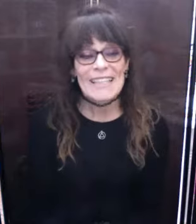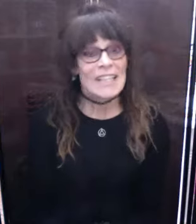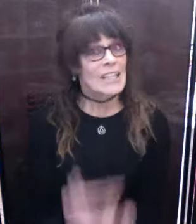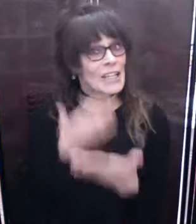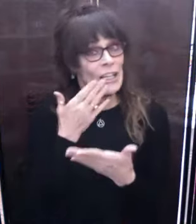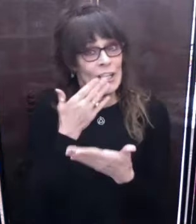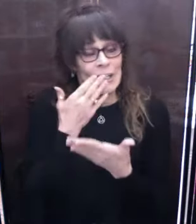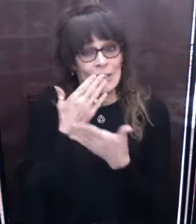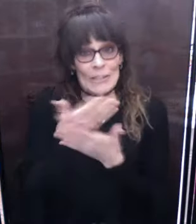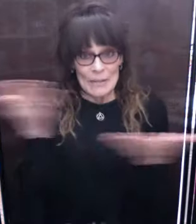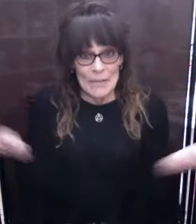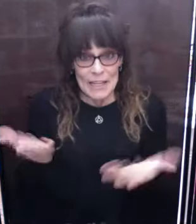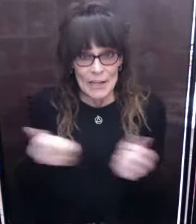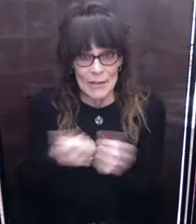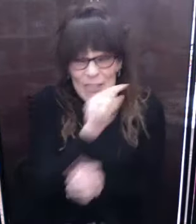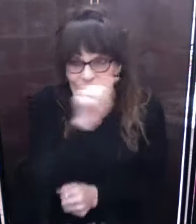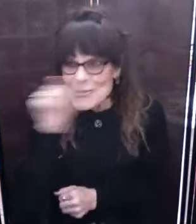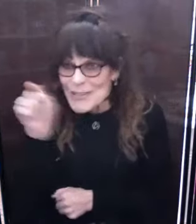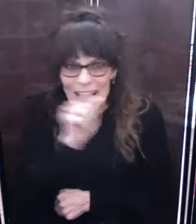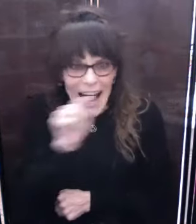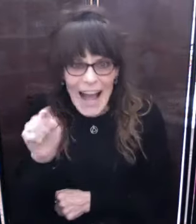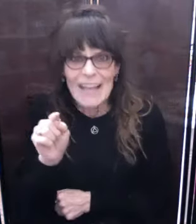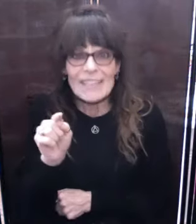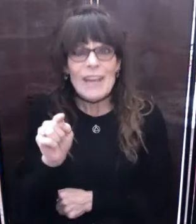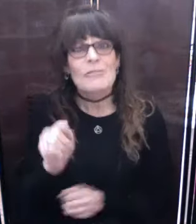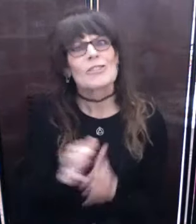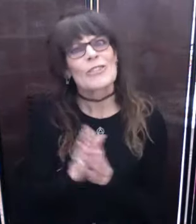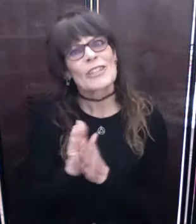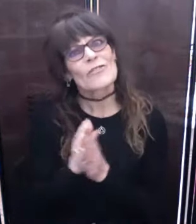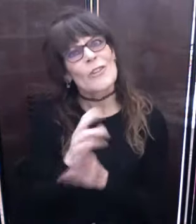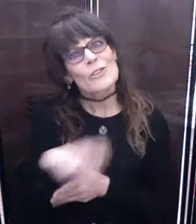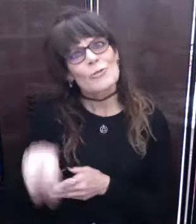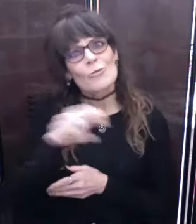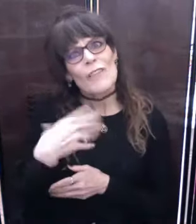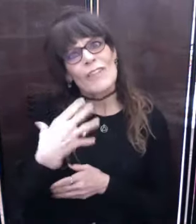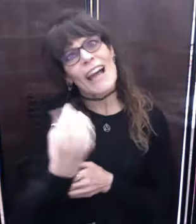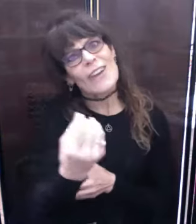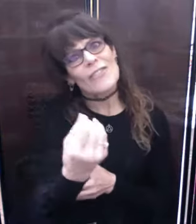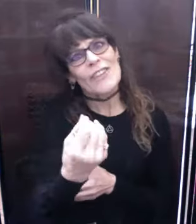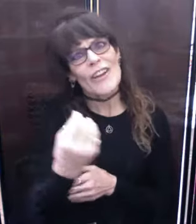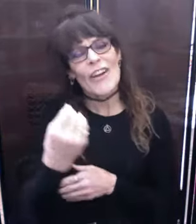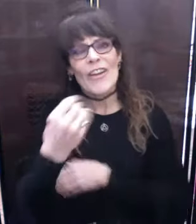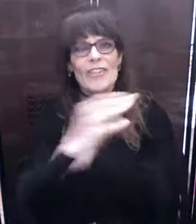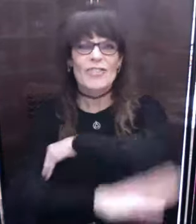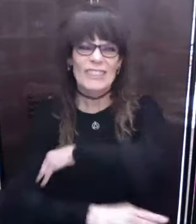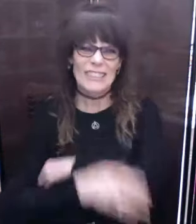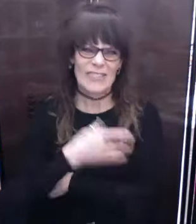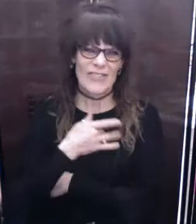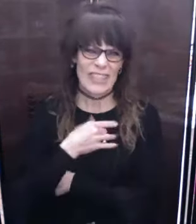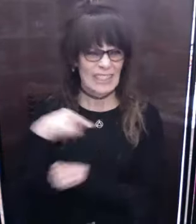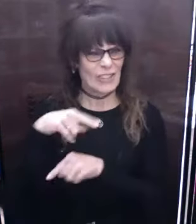guys. I was really looking forward to traveling out there this fall, and I had a feeling over the summer that wasn't going to happen. And I'm just